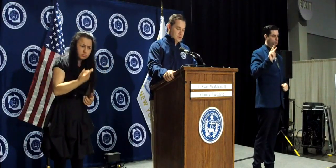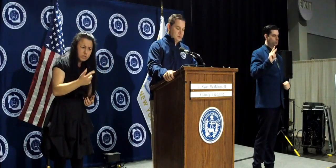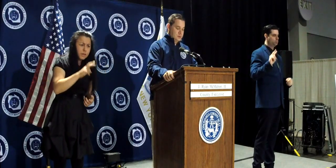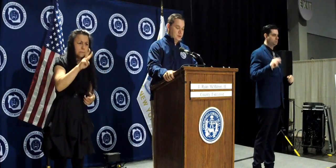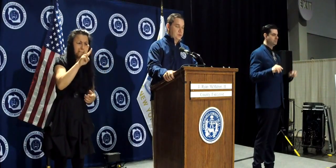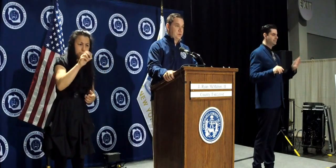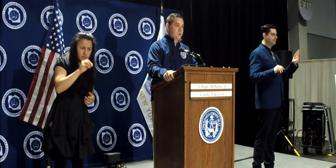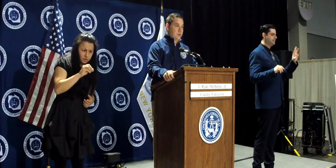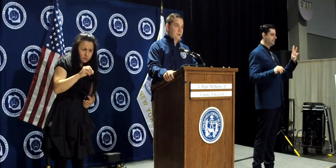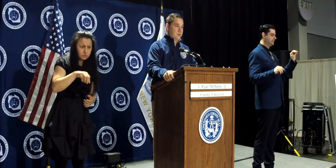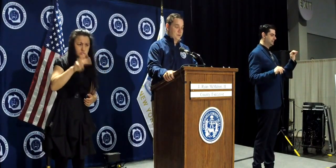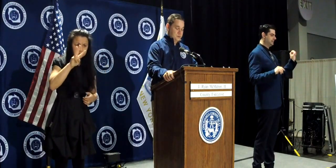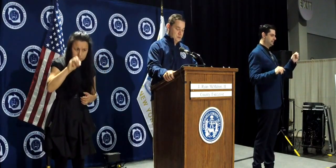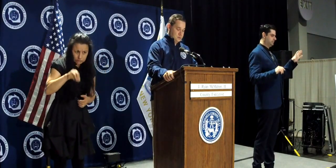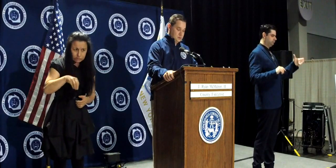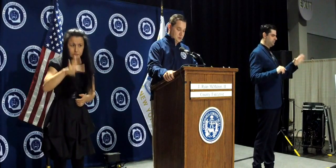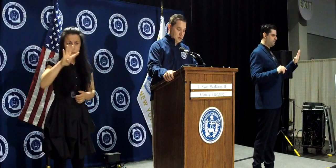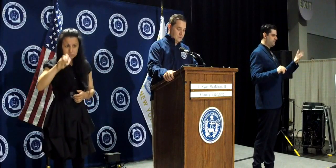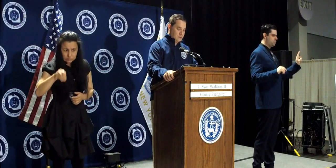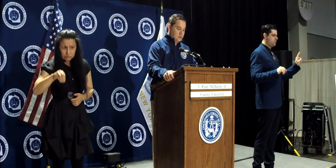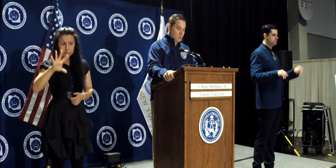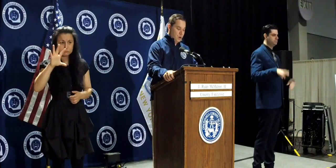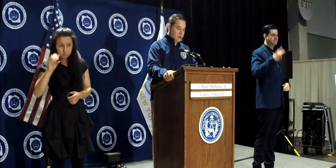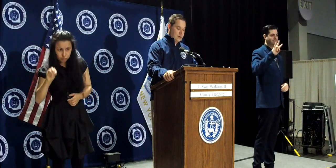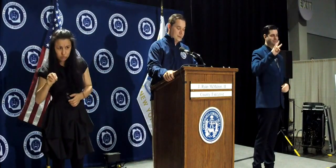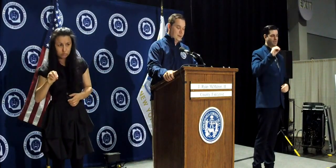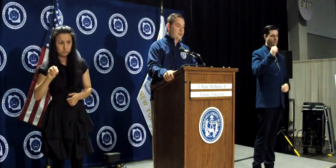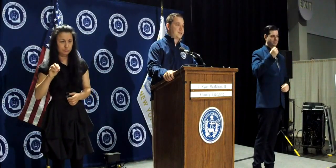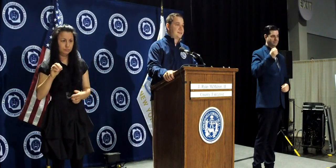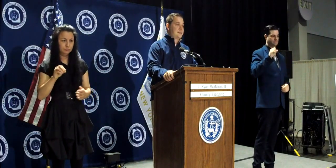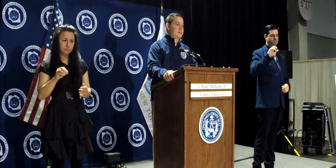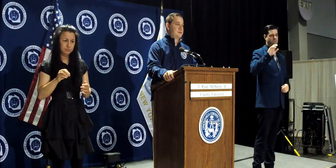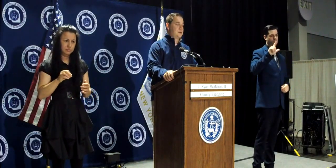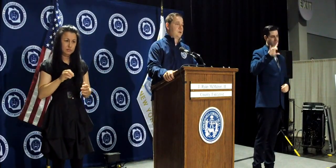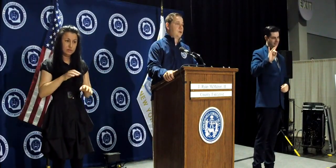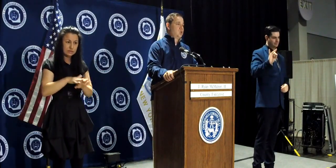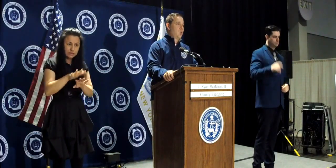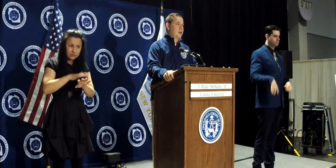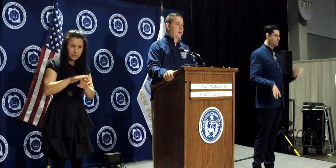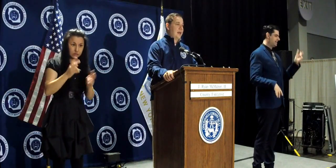40s. 62 in their 50s. 51